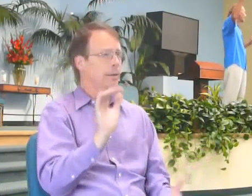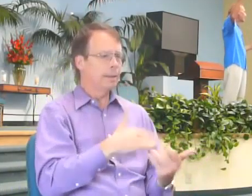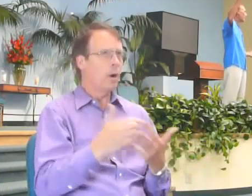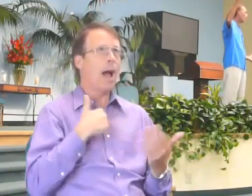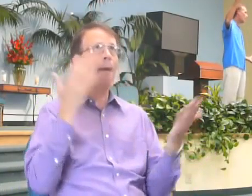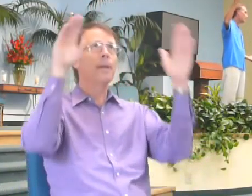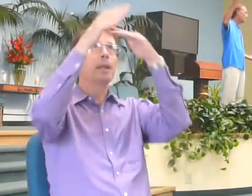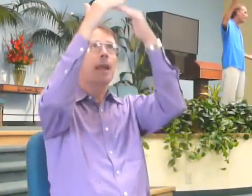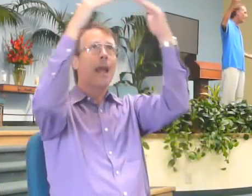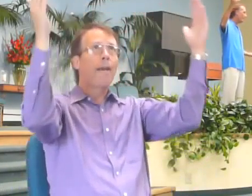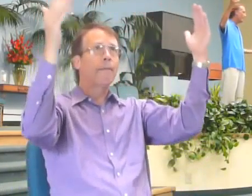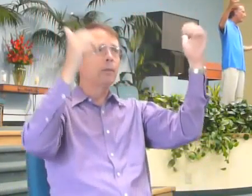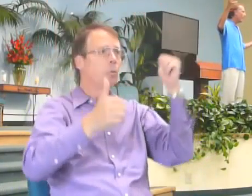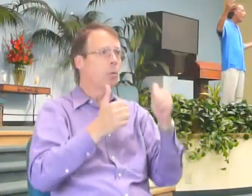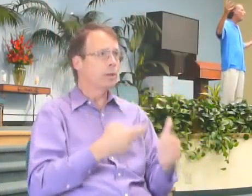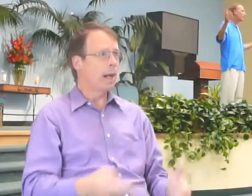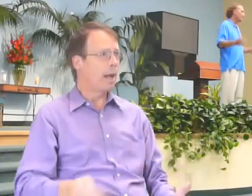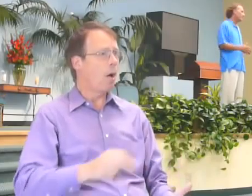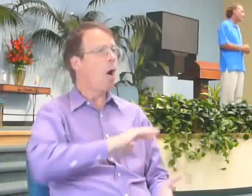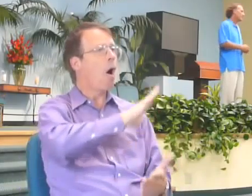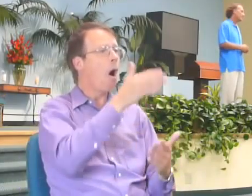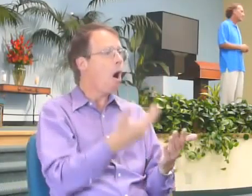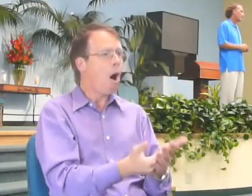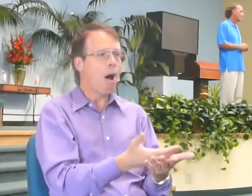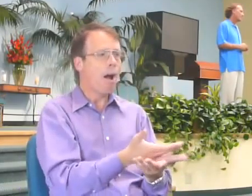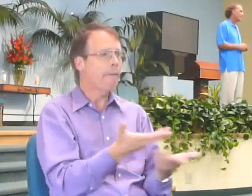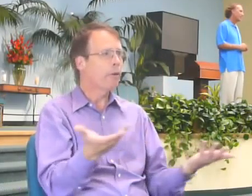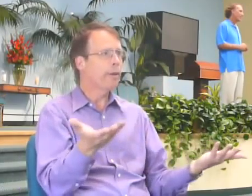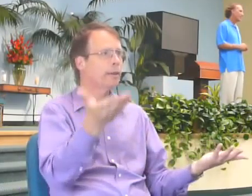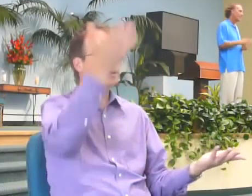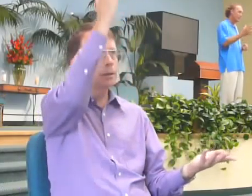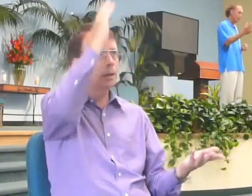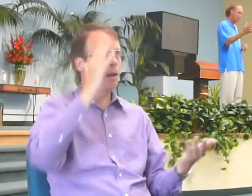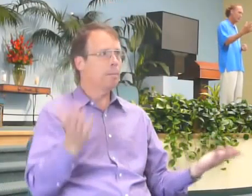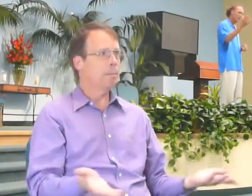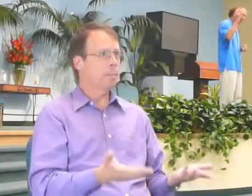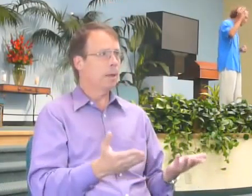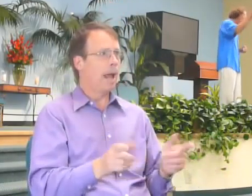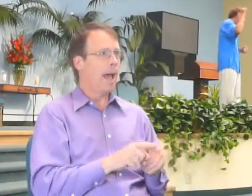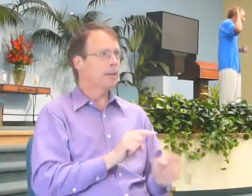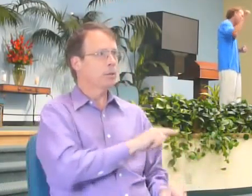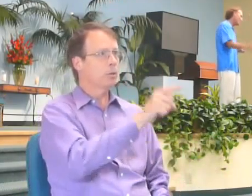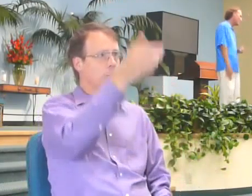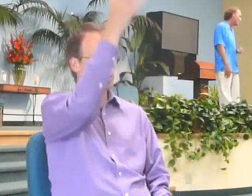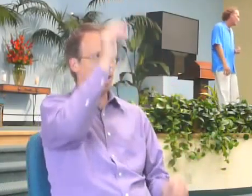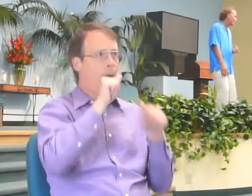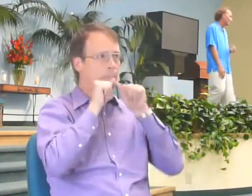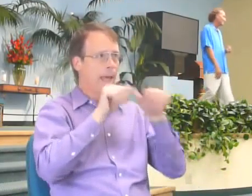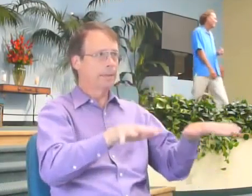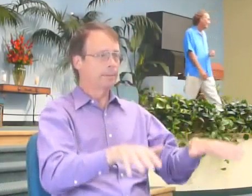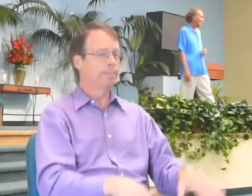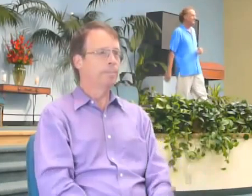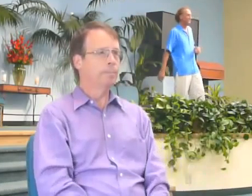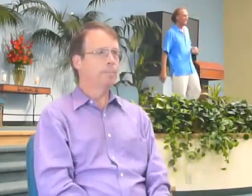know your true nature. So I am no longer trying to fix anything, but rather I am led as an expression of that God